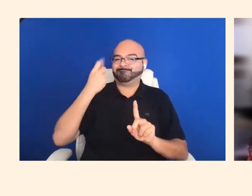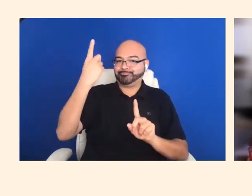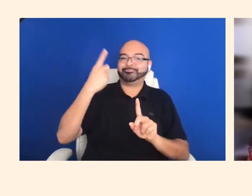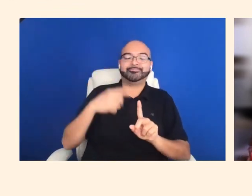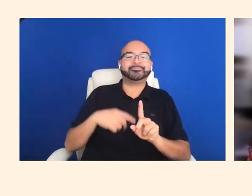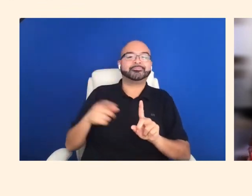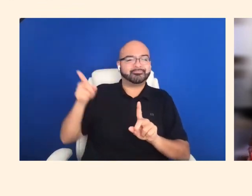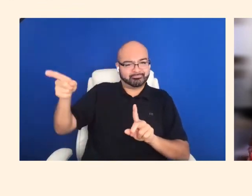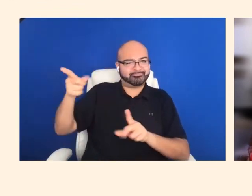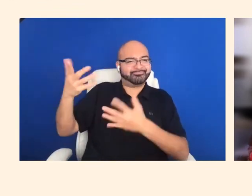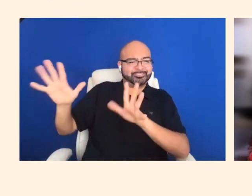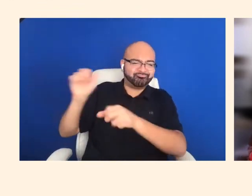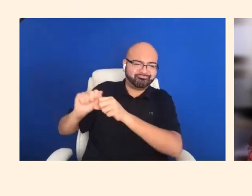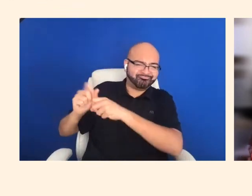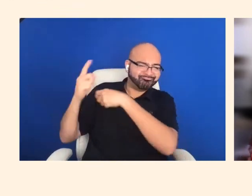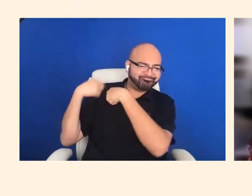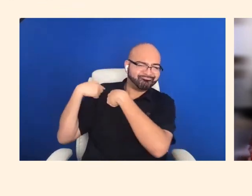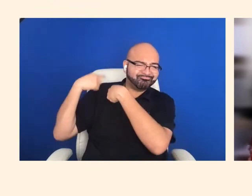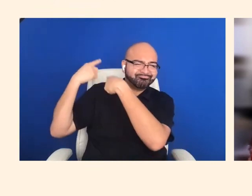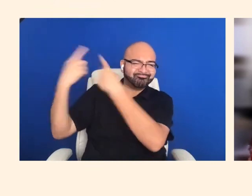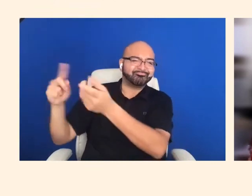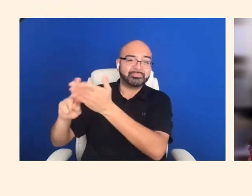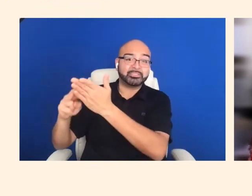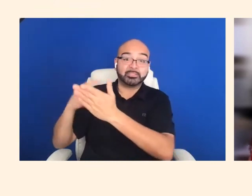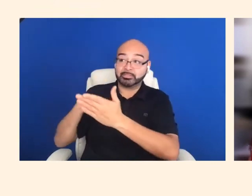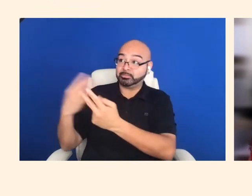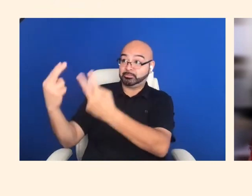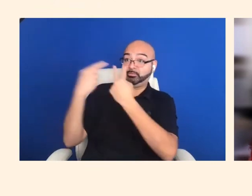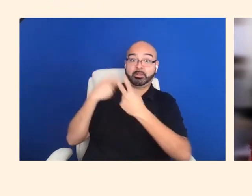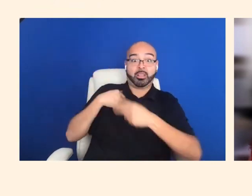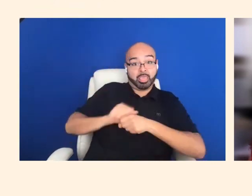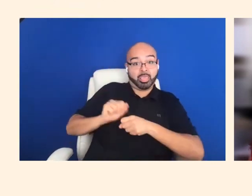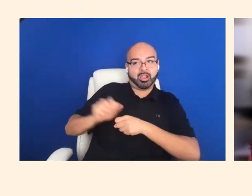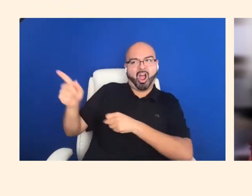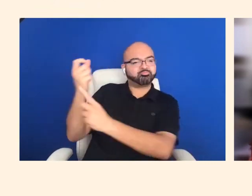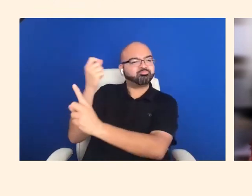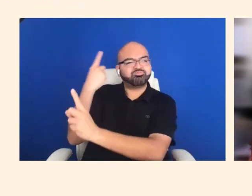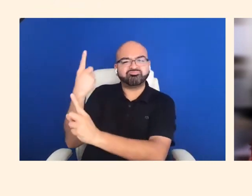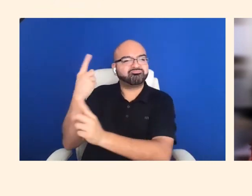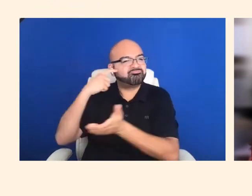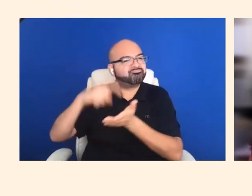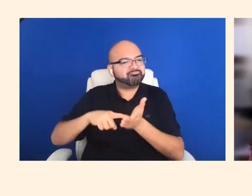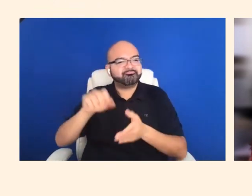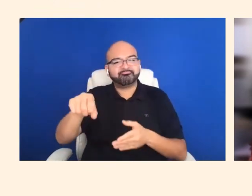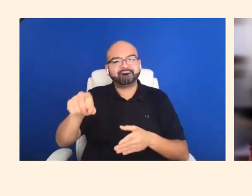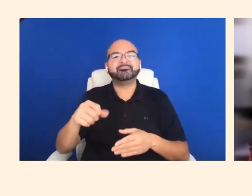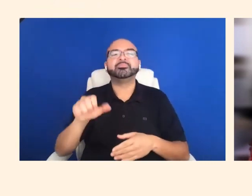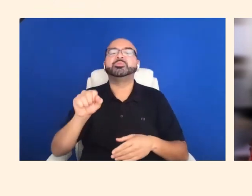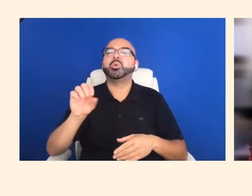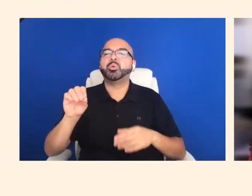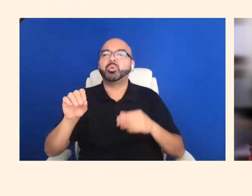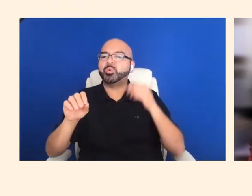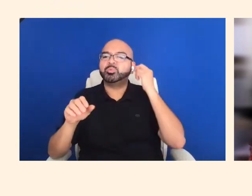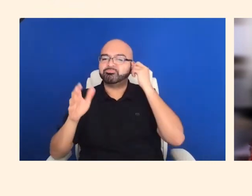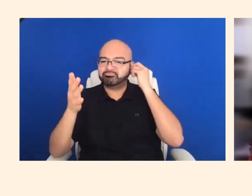standing on. So, yes, please take on that call as Melissa just outlined for